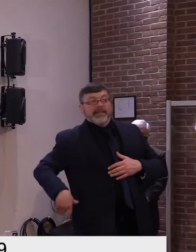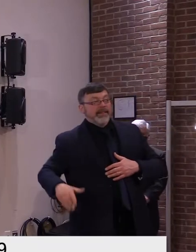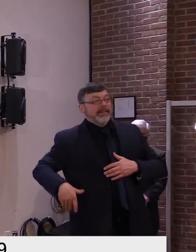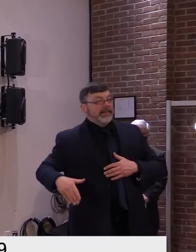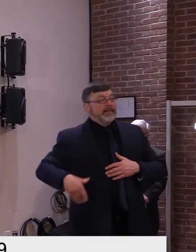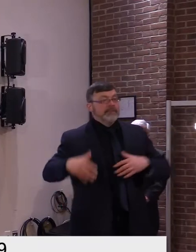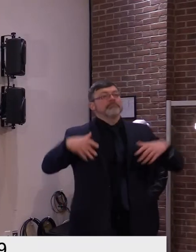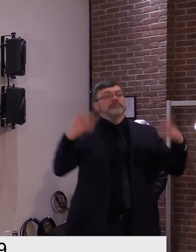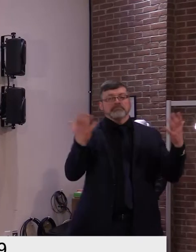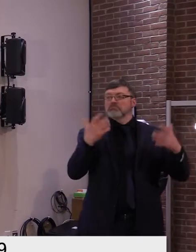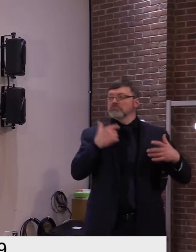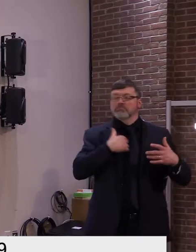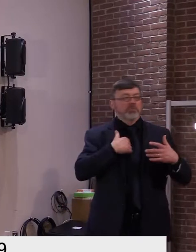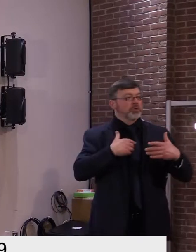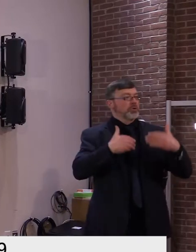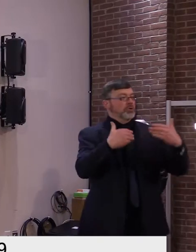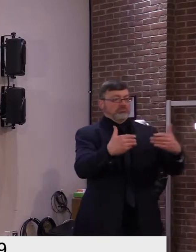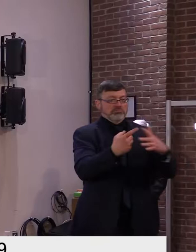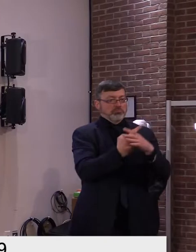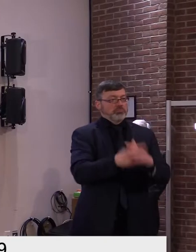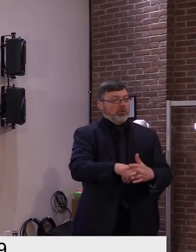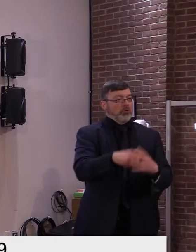now.